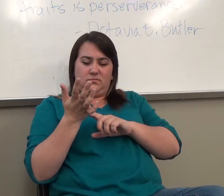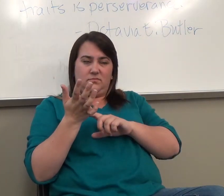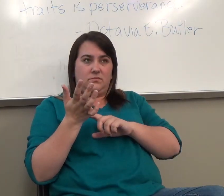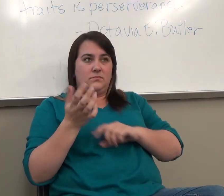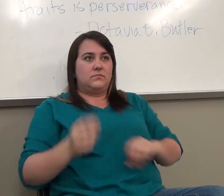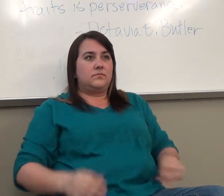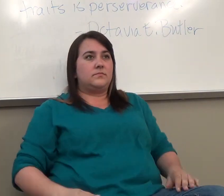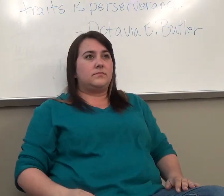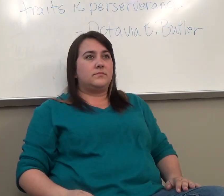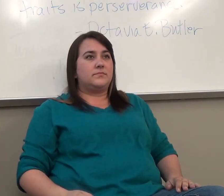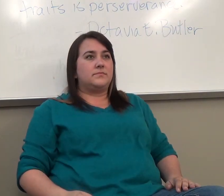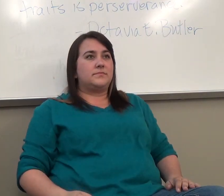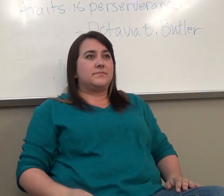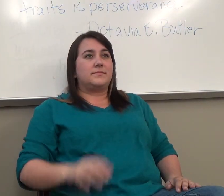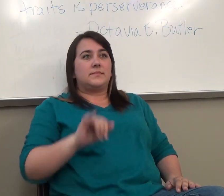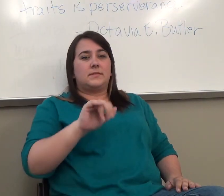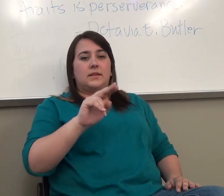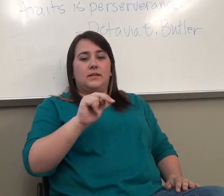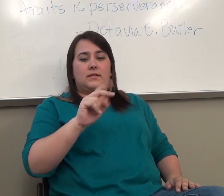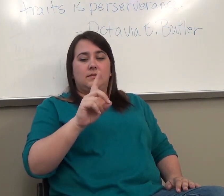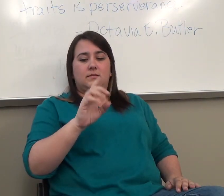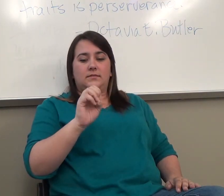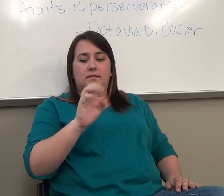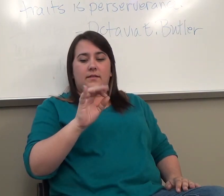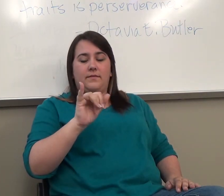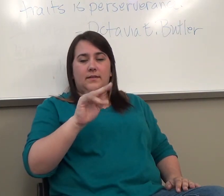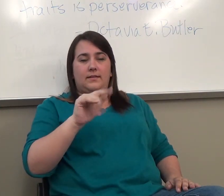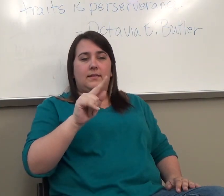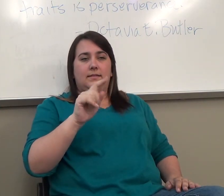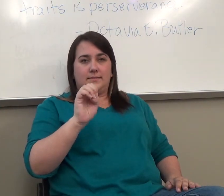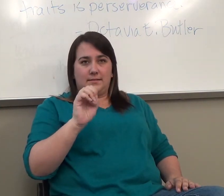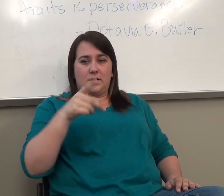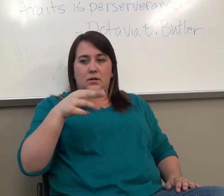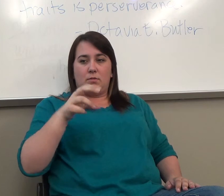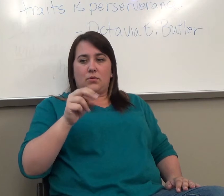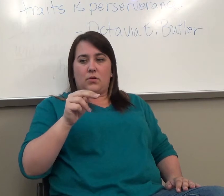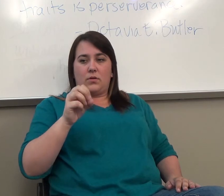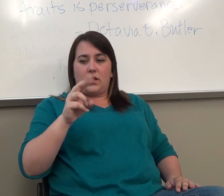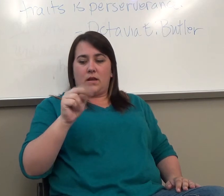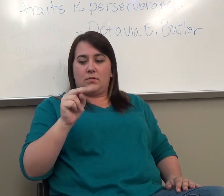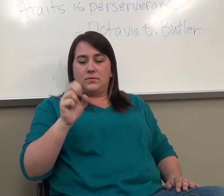indefinite pronouns list into Google,